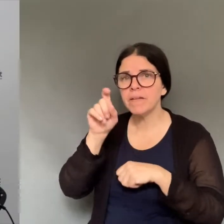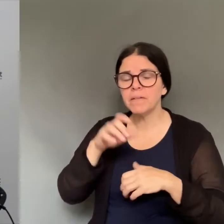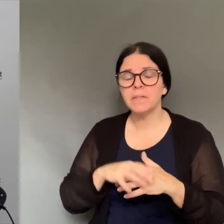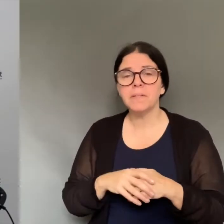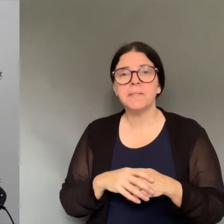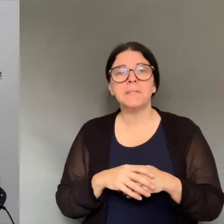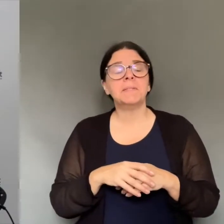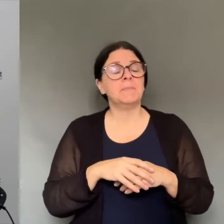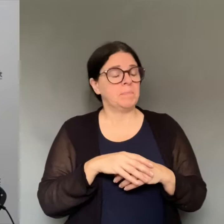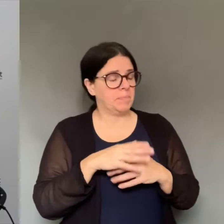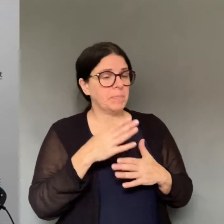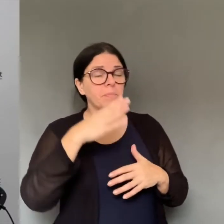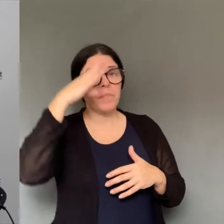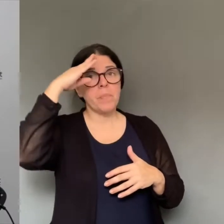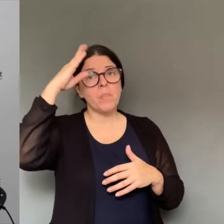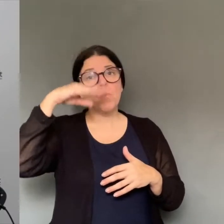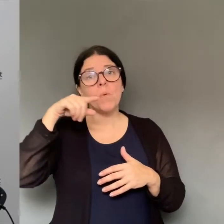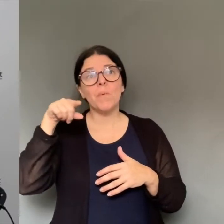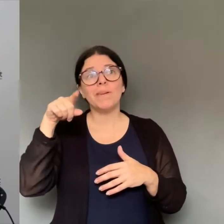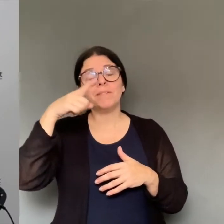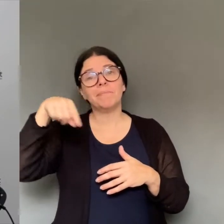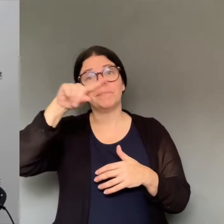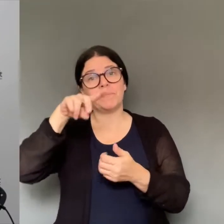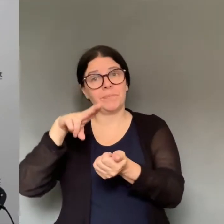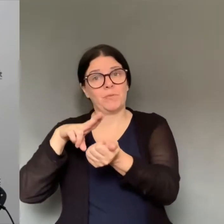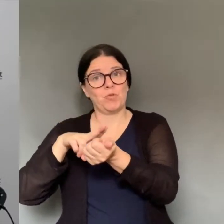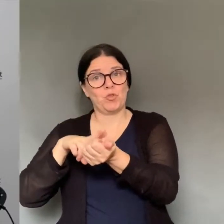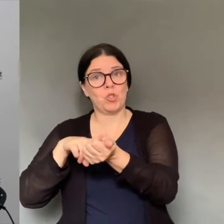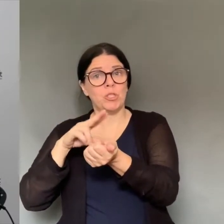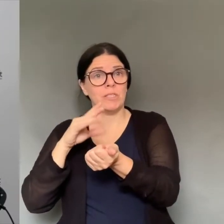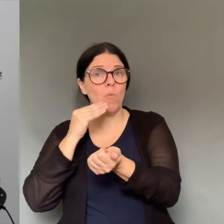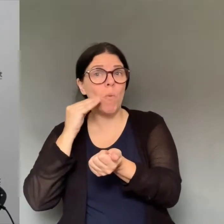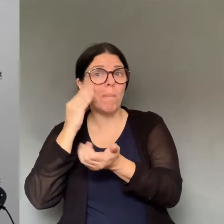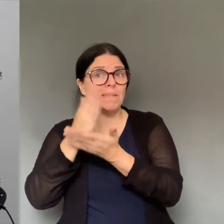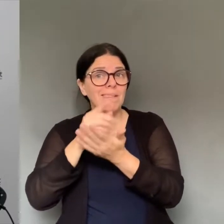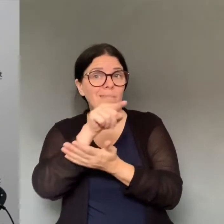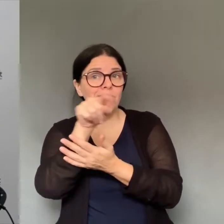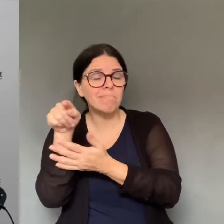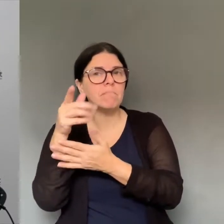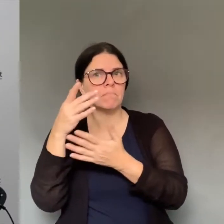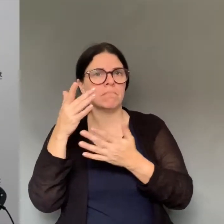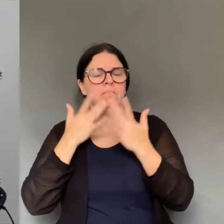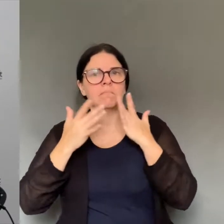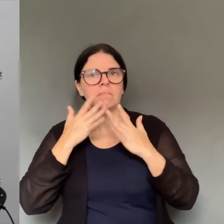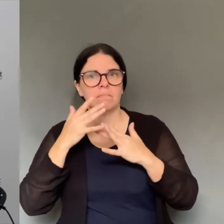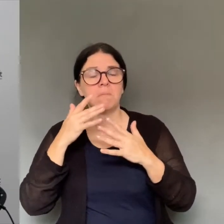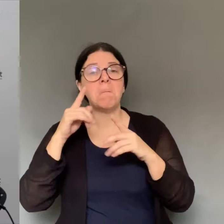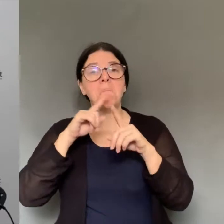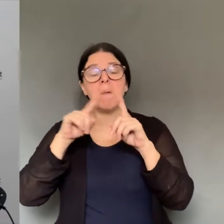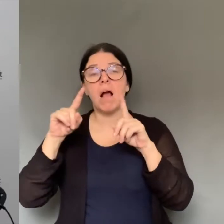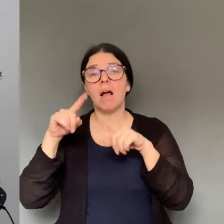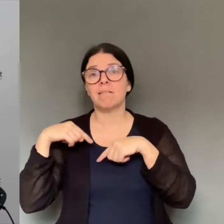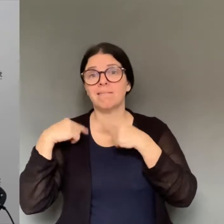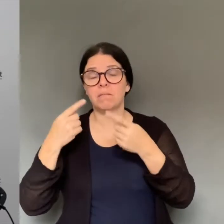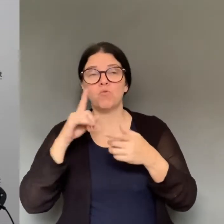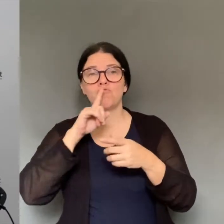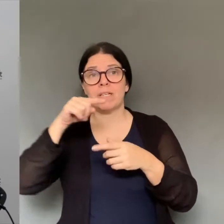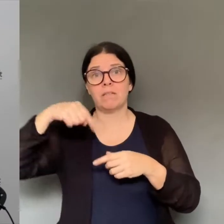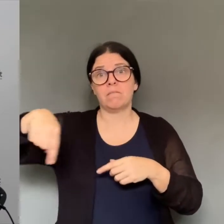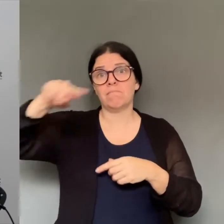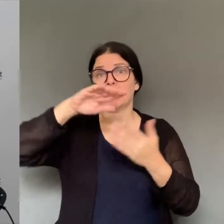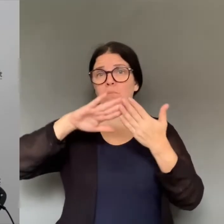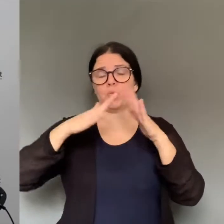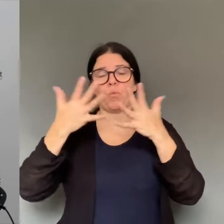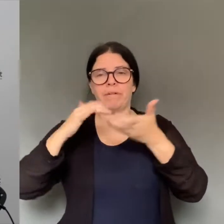I at least I can say that none of them are in a critical shortage, and the community agencies are supporting each other. Even our health unit